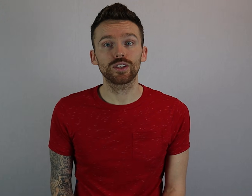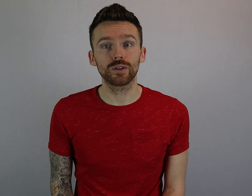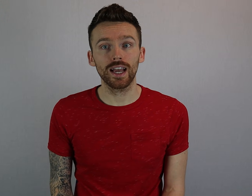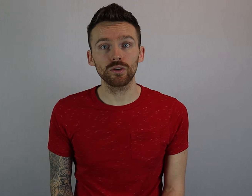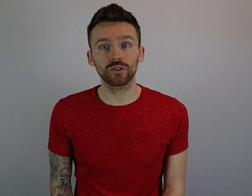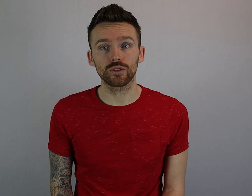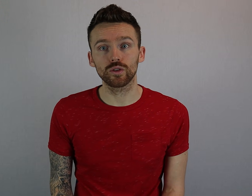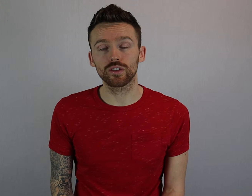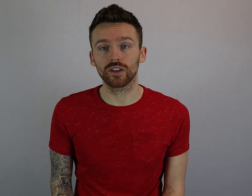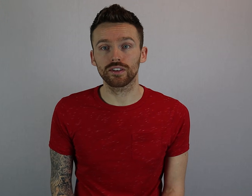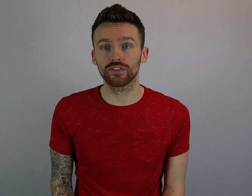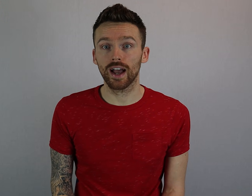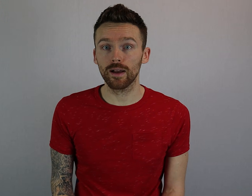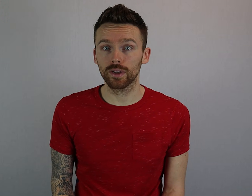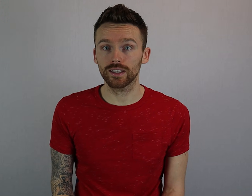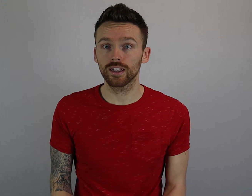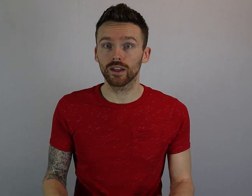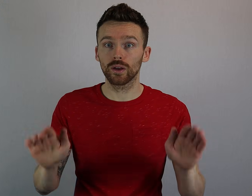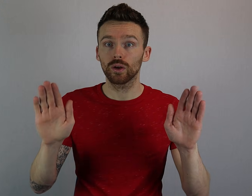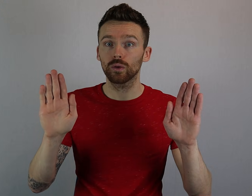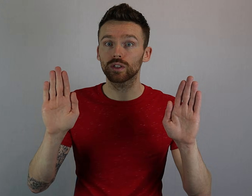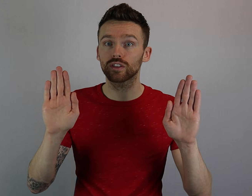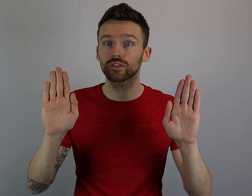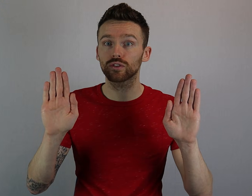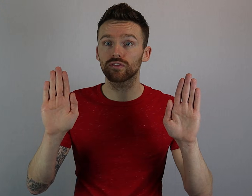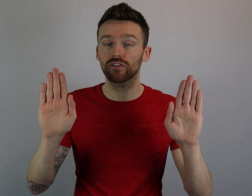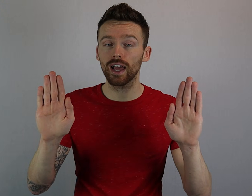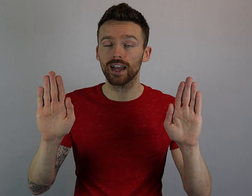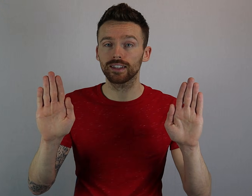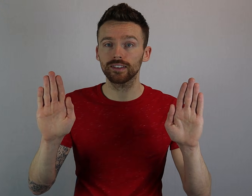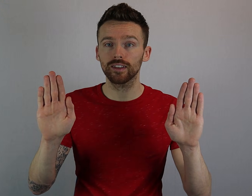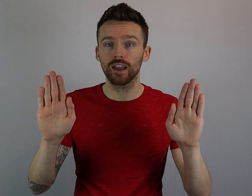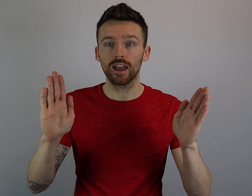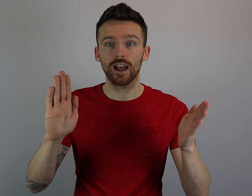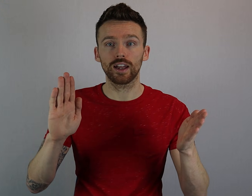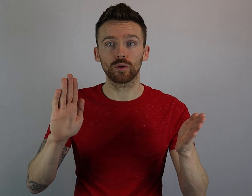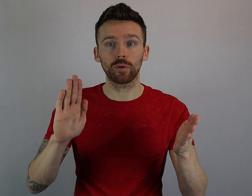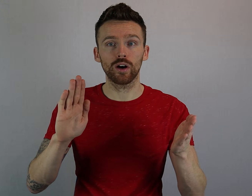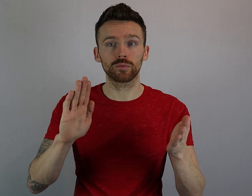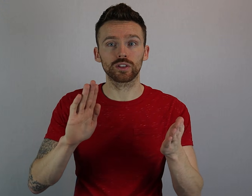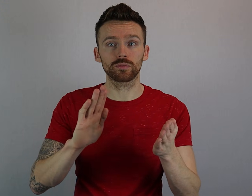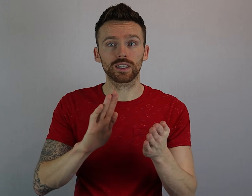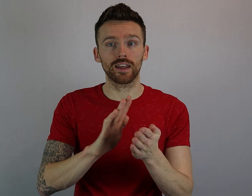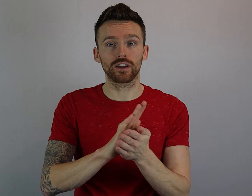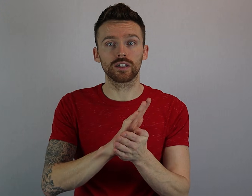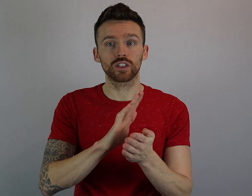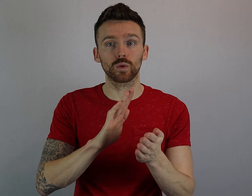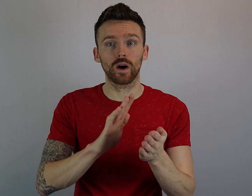You can also use the sign for happy, which is two flat hands and your palms come together